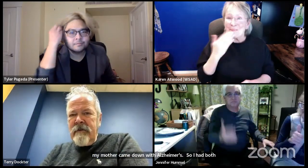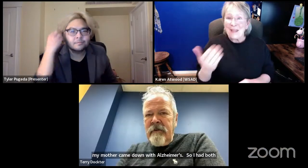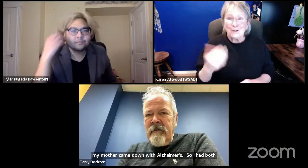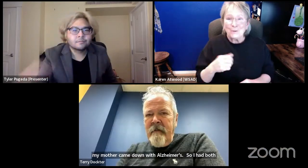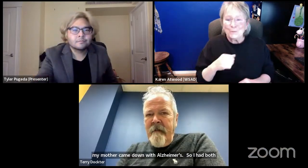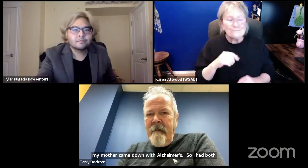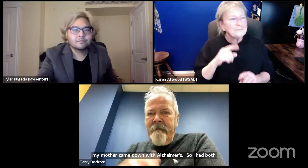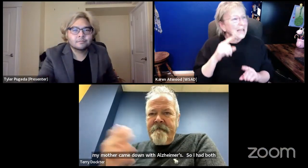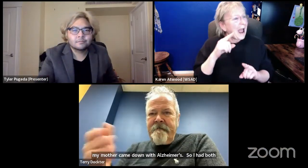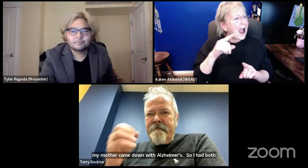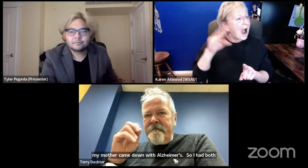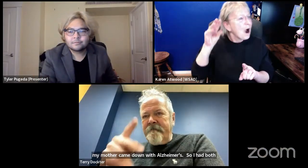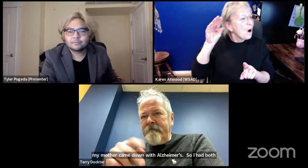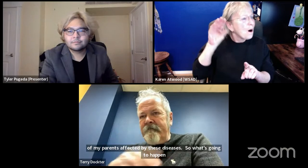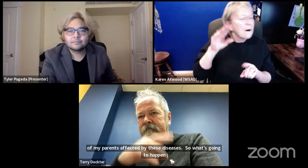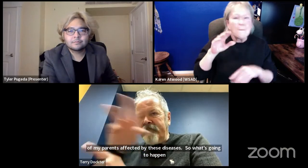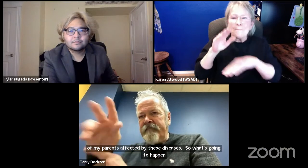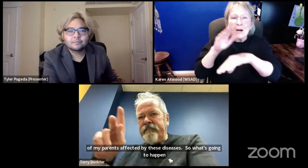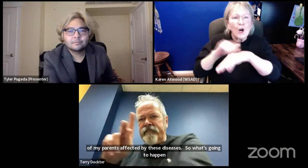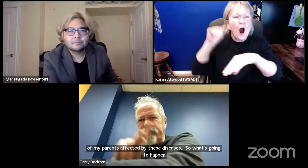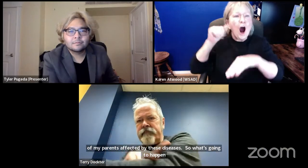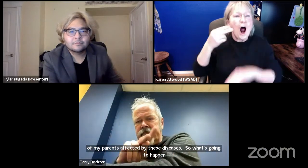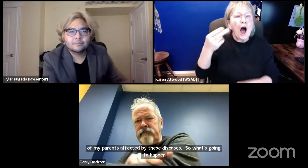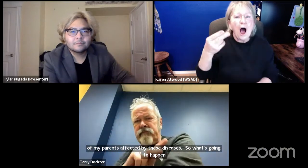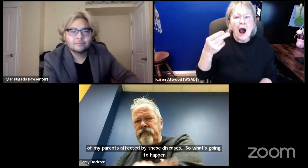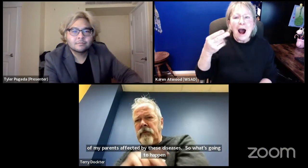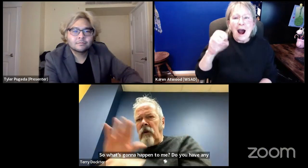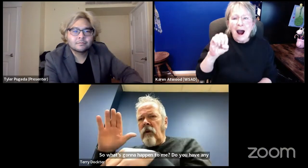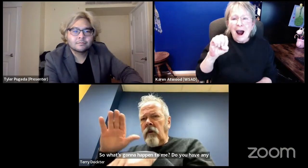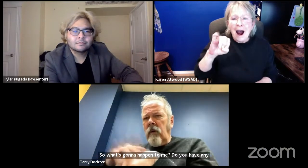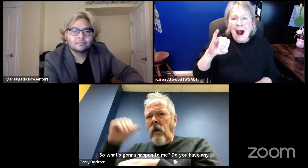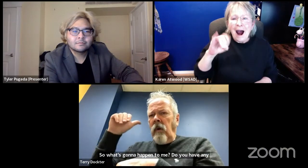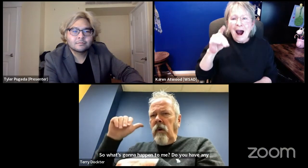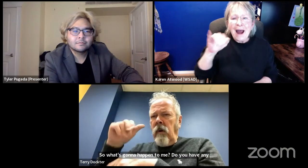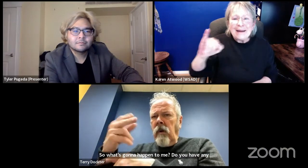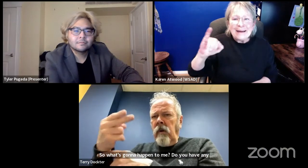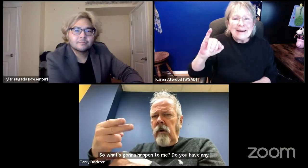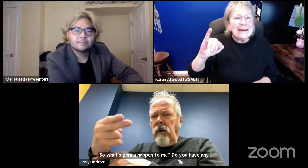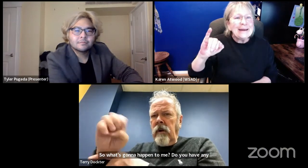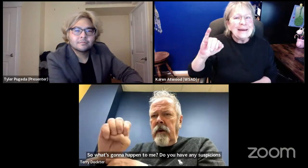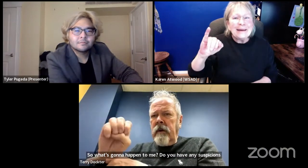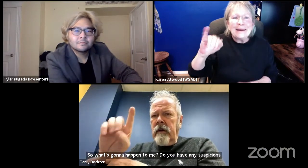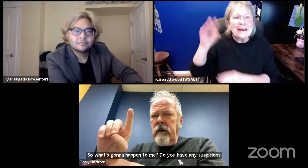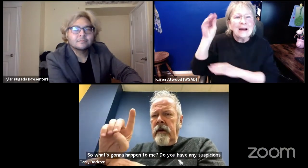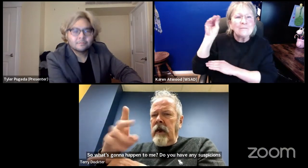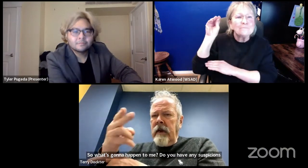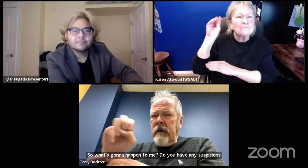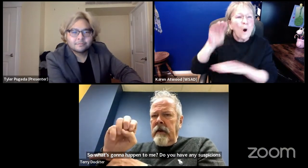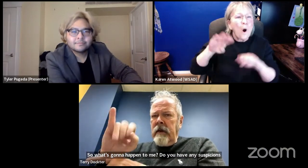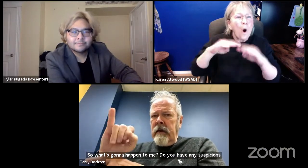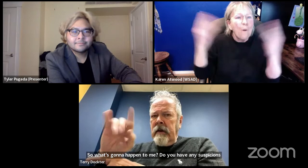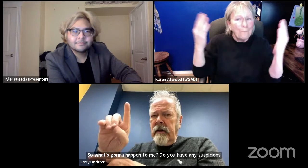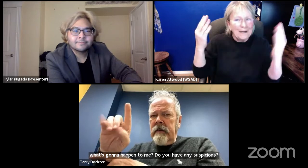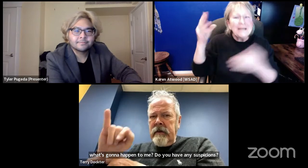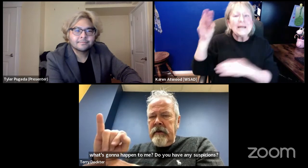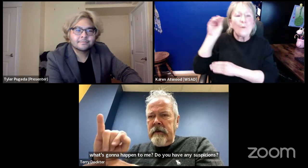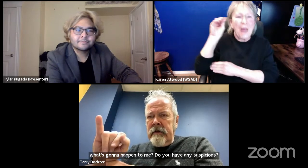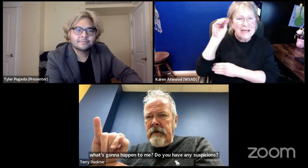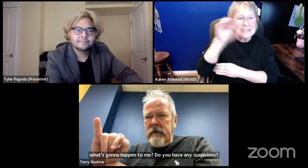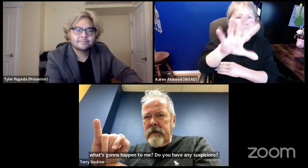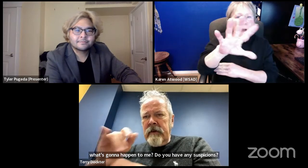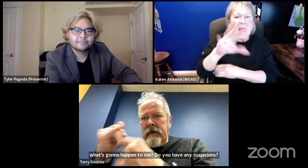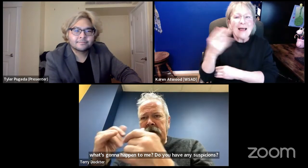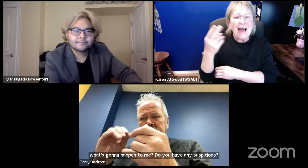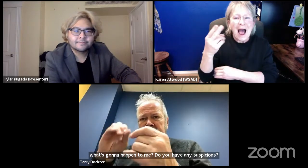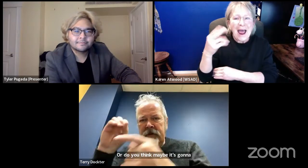night. Karen says, thank you, Felix. Karen. Okay, Heidi, I think you're next. Could you turn